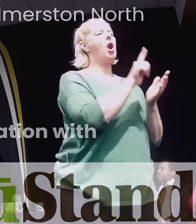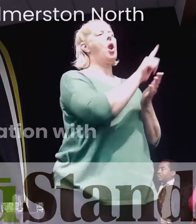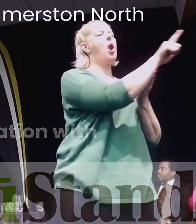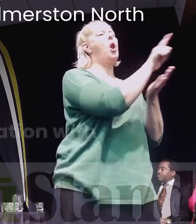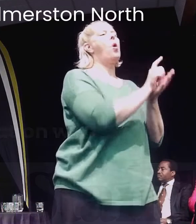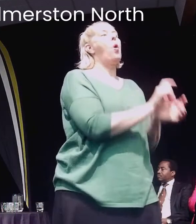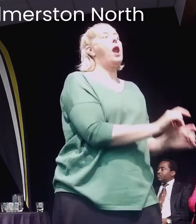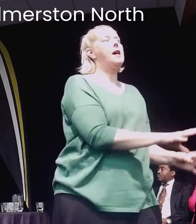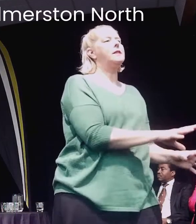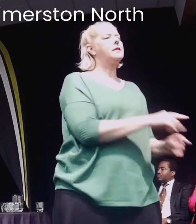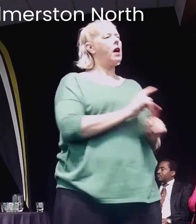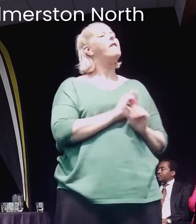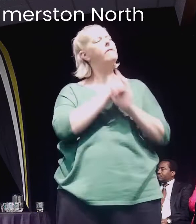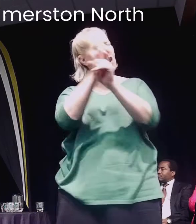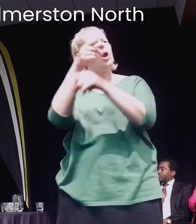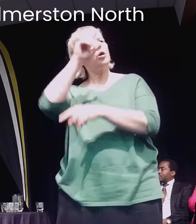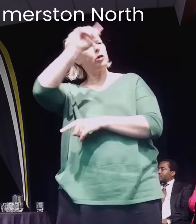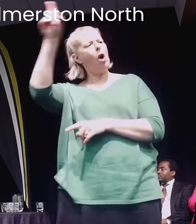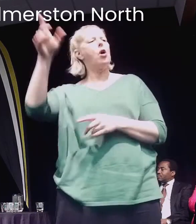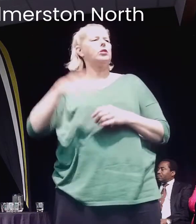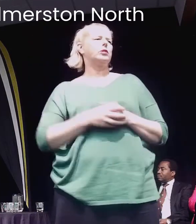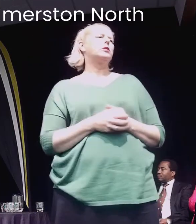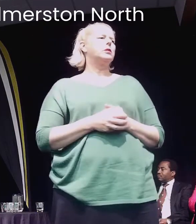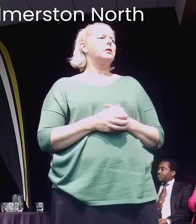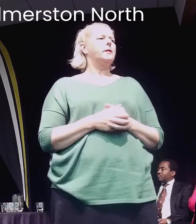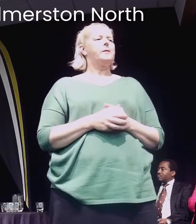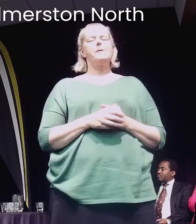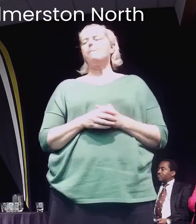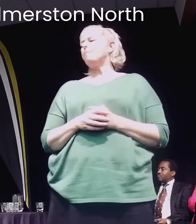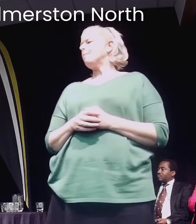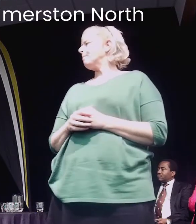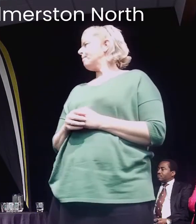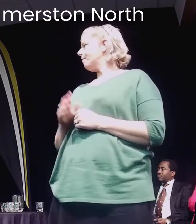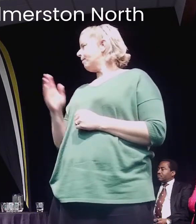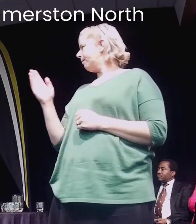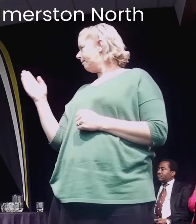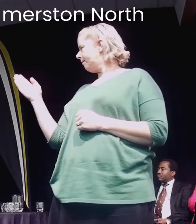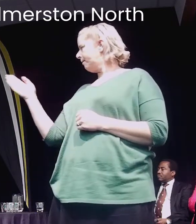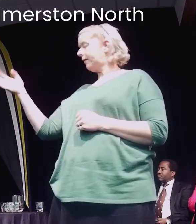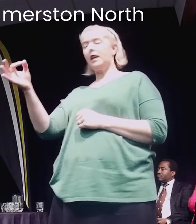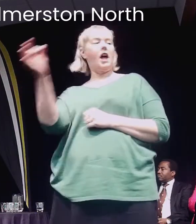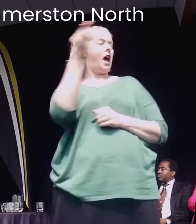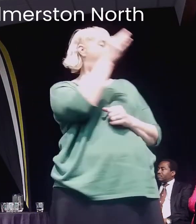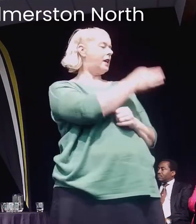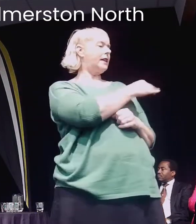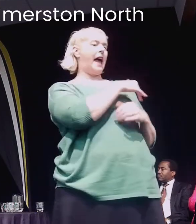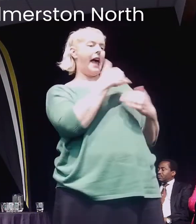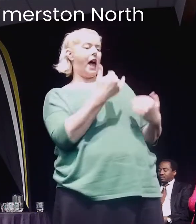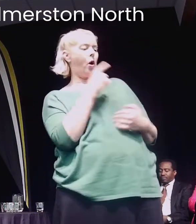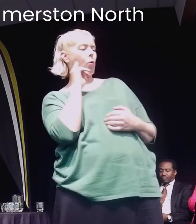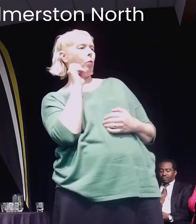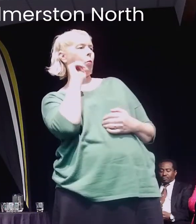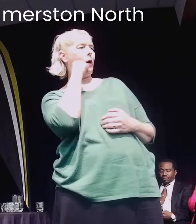Many of you have spoken about your love of the city. How would you promote Palmerston North? What ideas do you have for that?